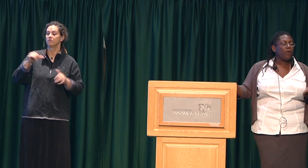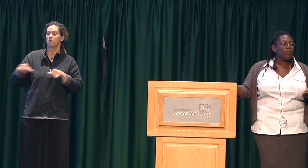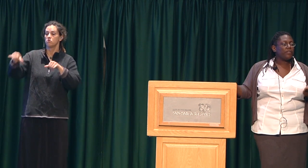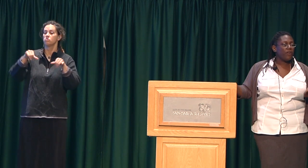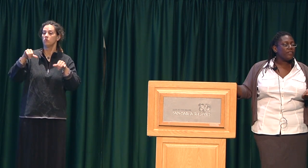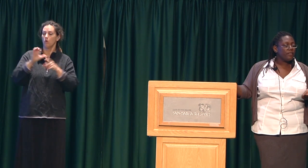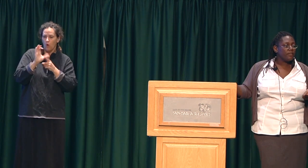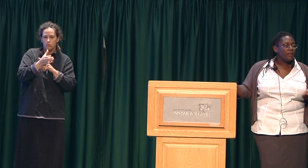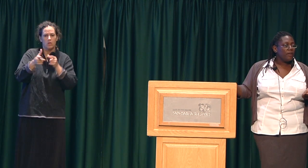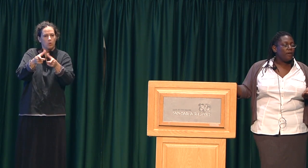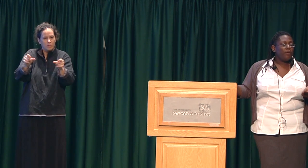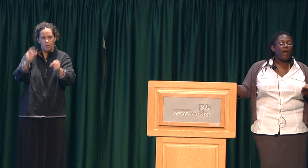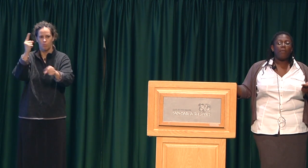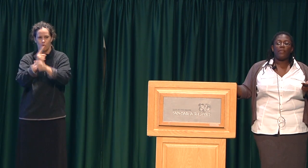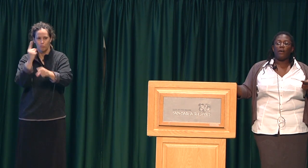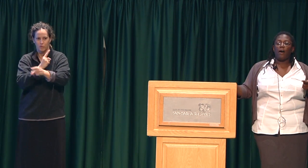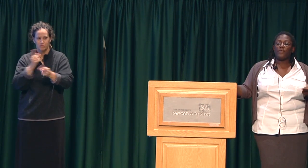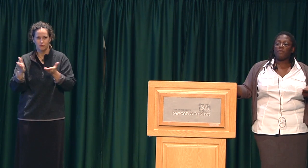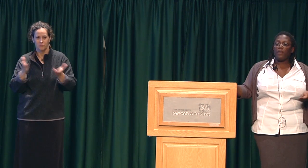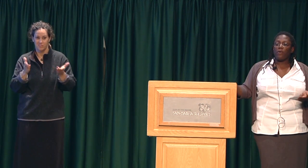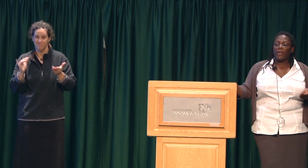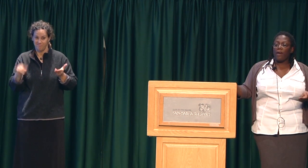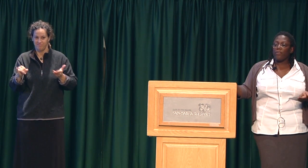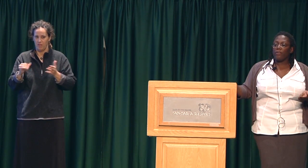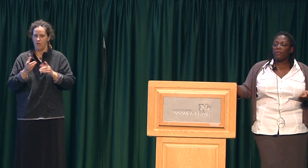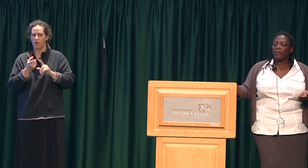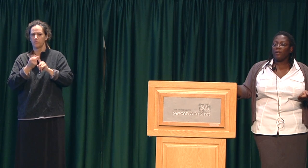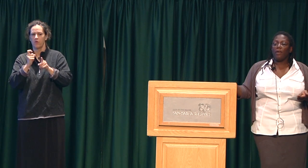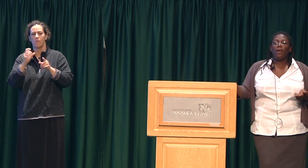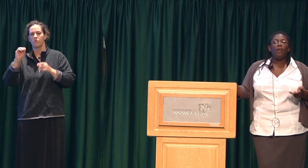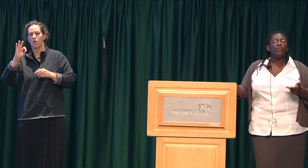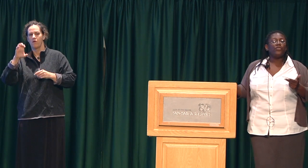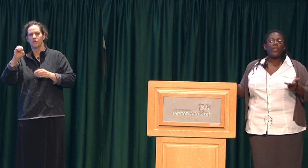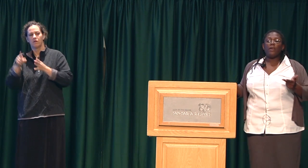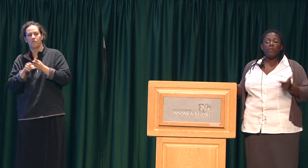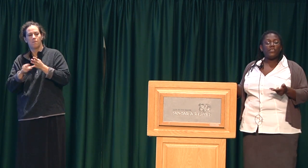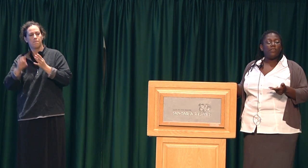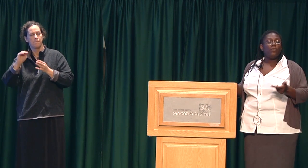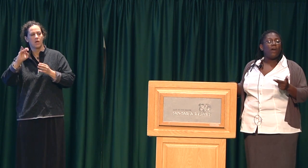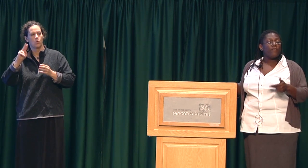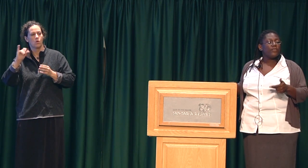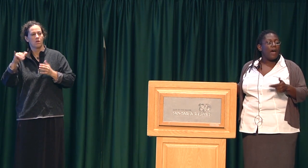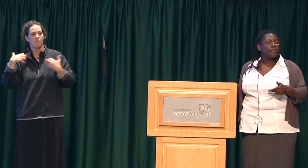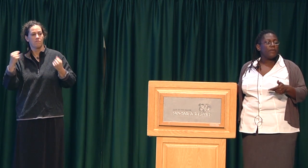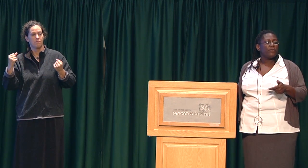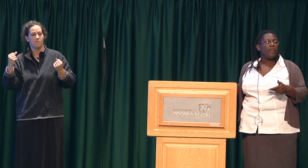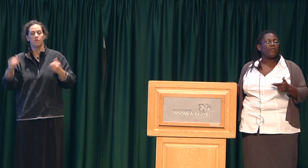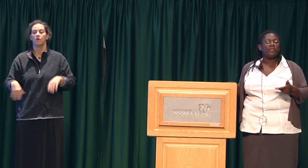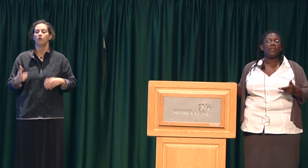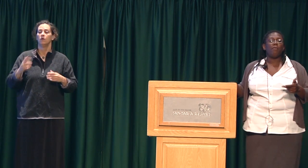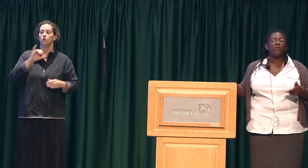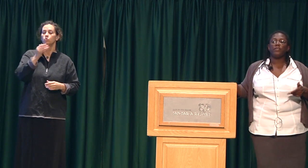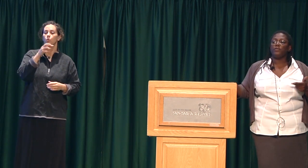linguistically appropriate services, put out by the Office of Minority Health. The Joint Commission, who governs hospitals,